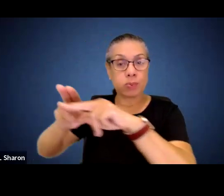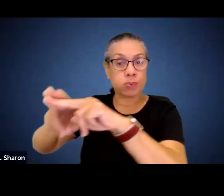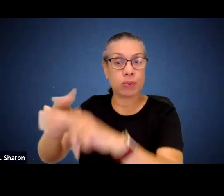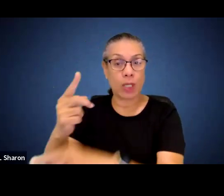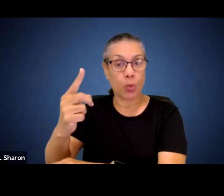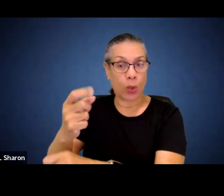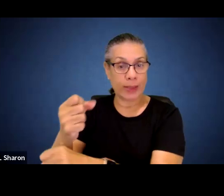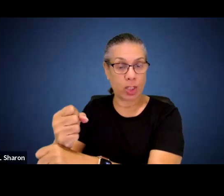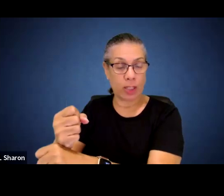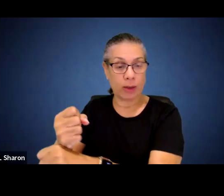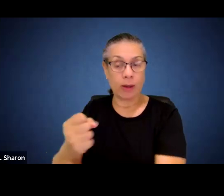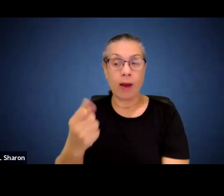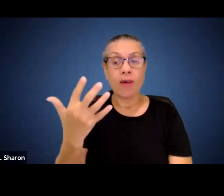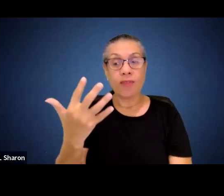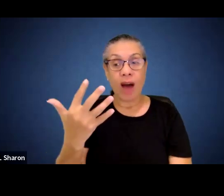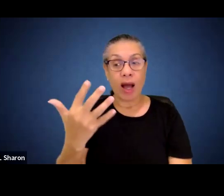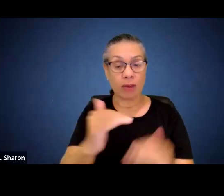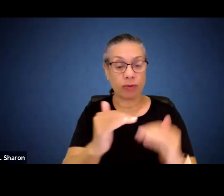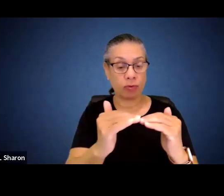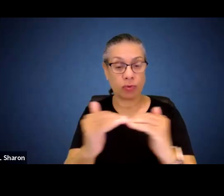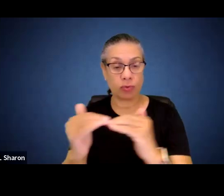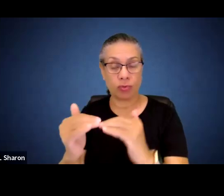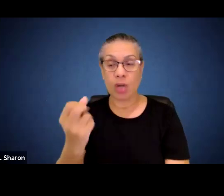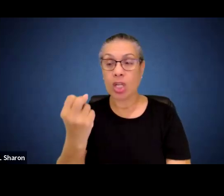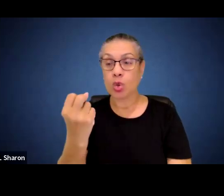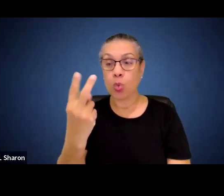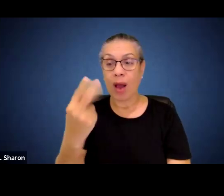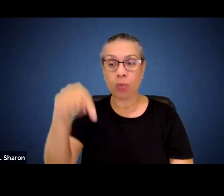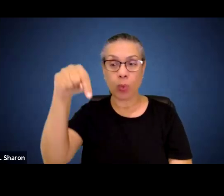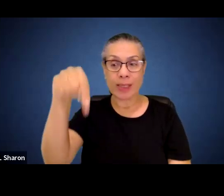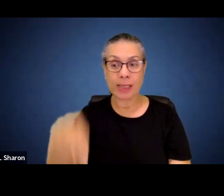year, 5 stayed level, and 12 declined.